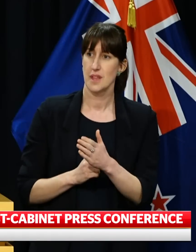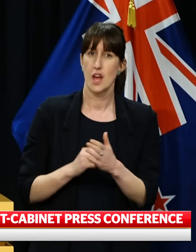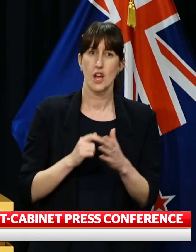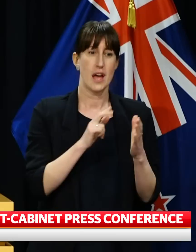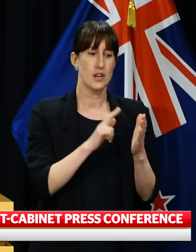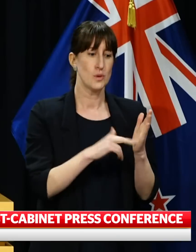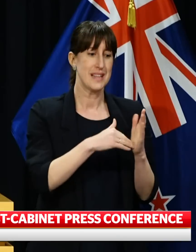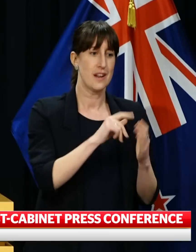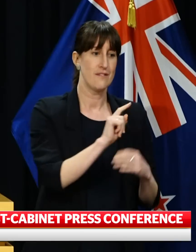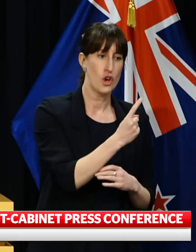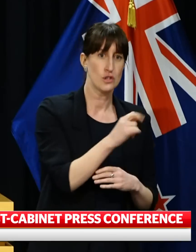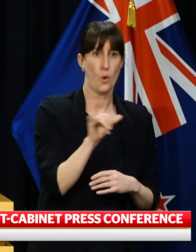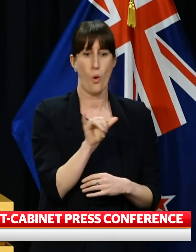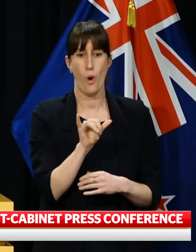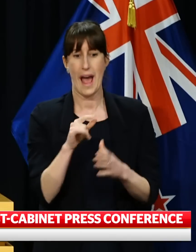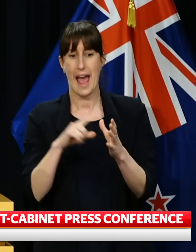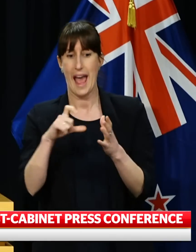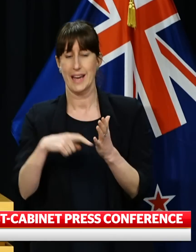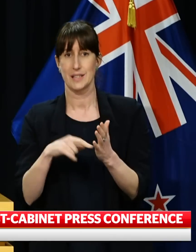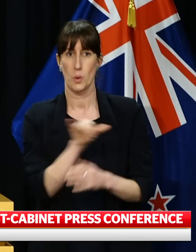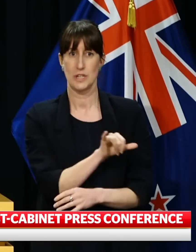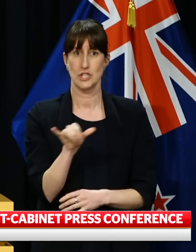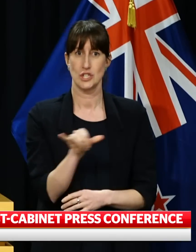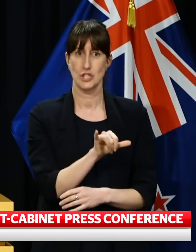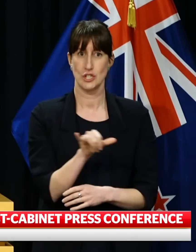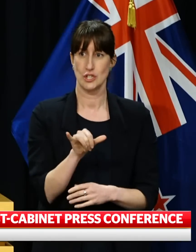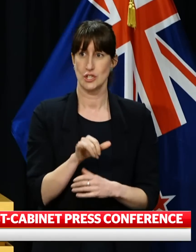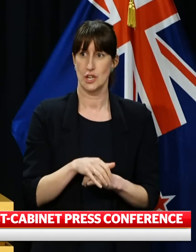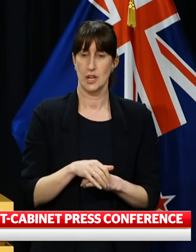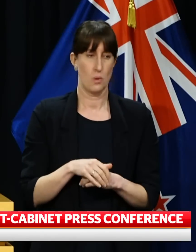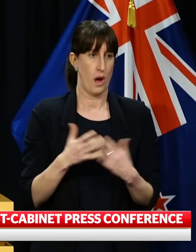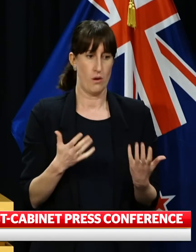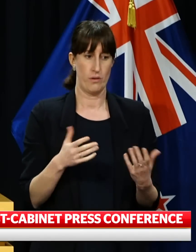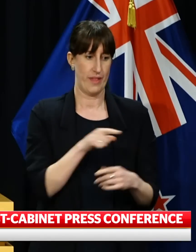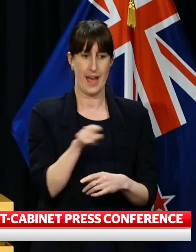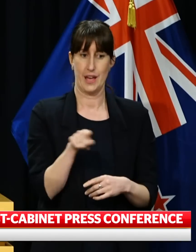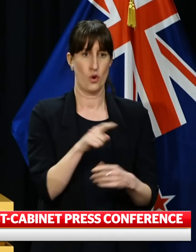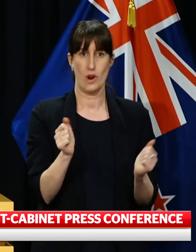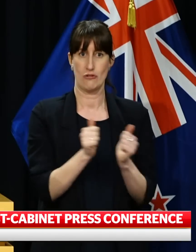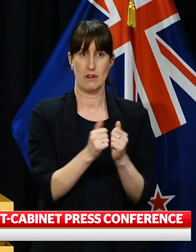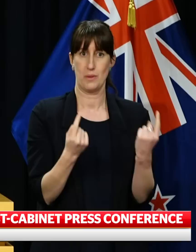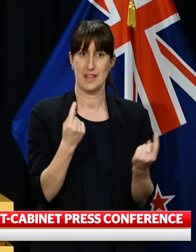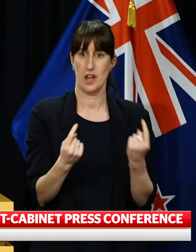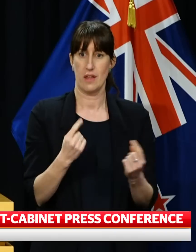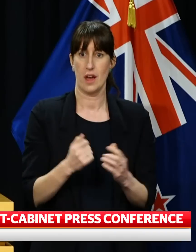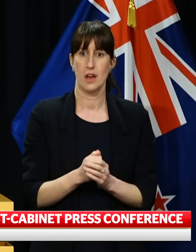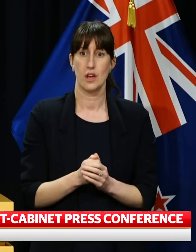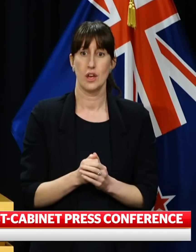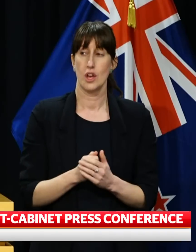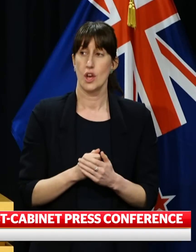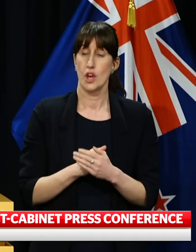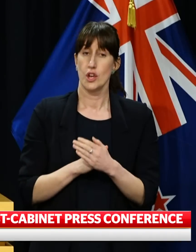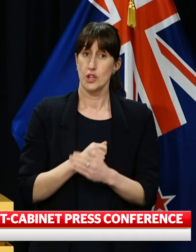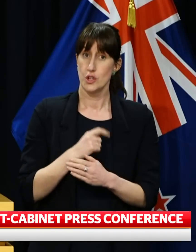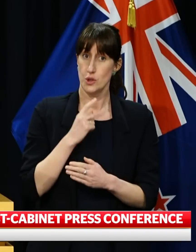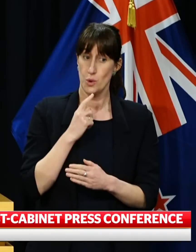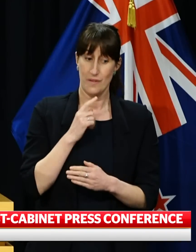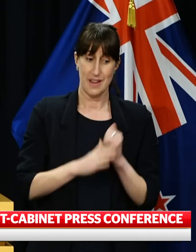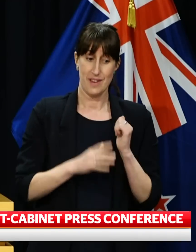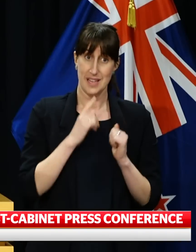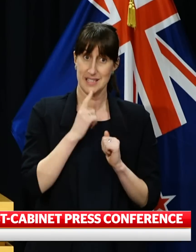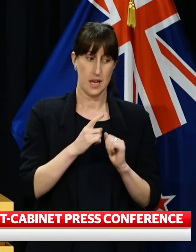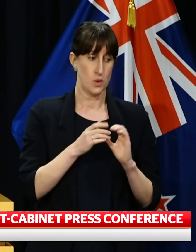don't you have the same potential problem? Well, clearly they don't agree with each other. You haven't ruled out New Zealand First yet. I know that he's ruled out you, but you haven't